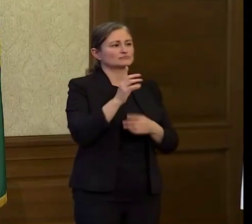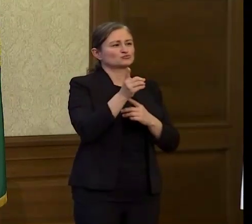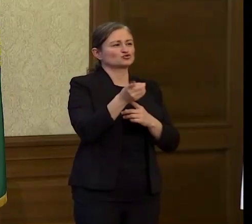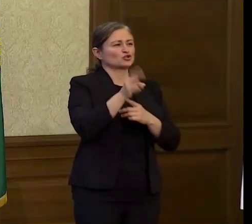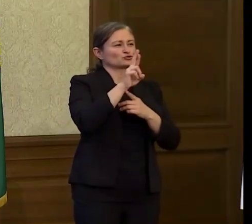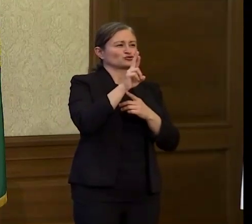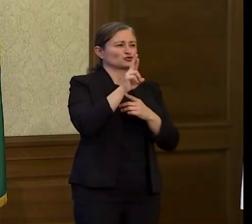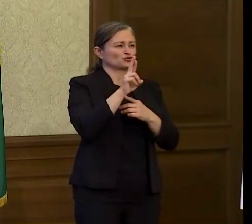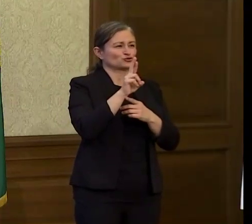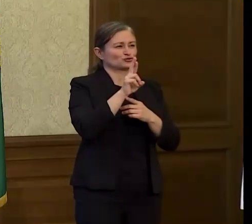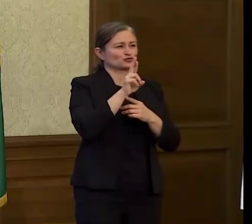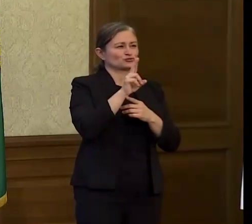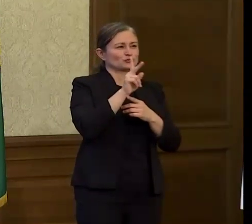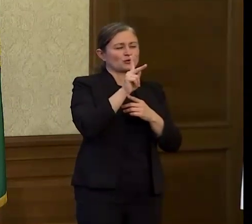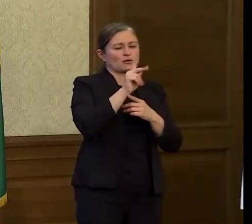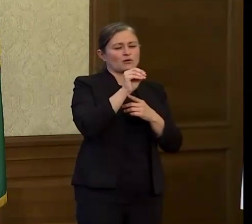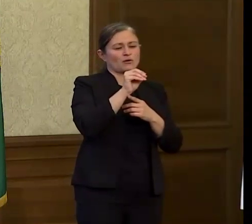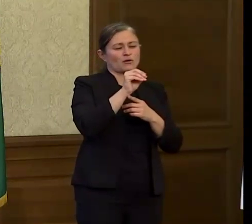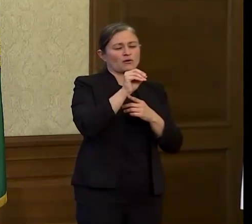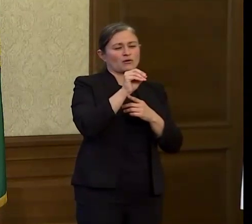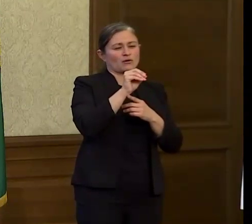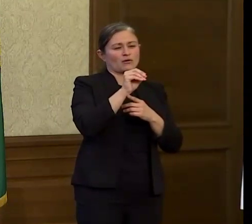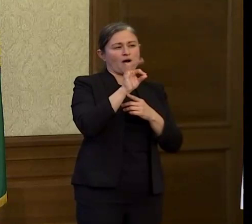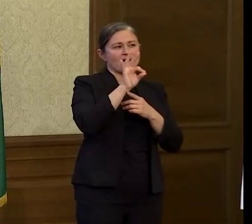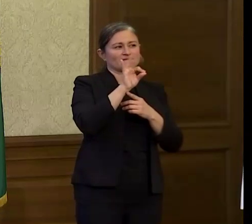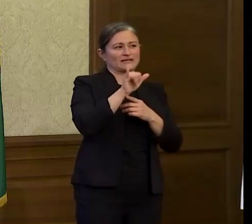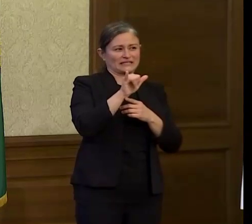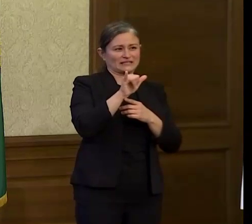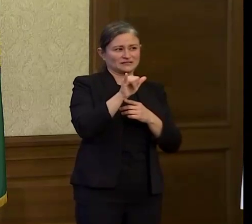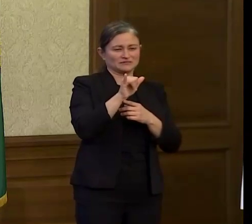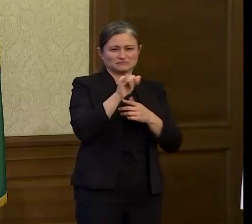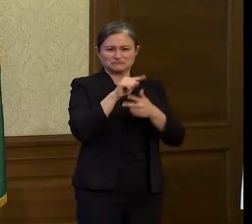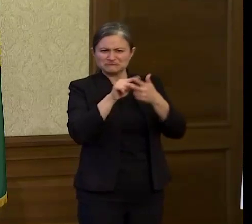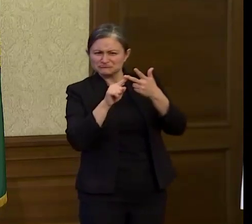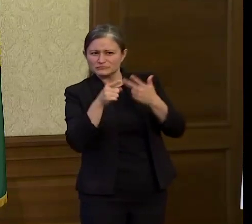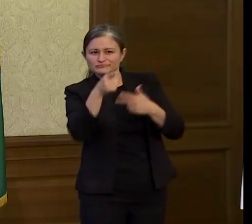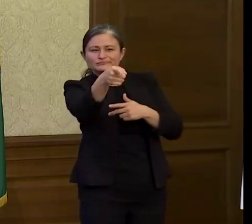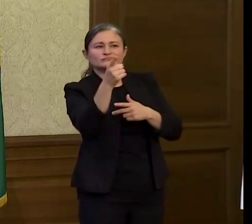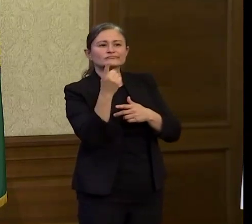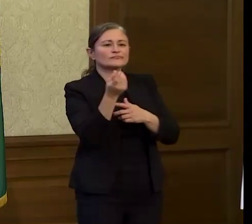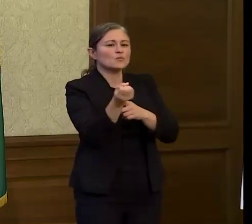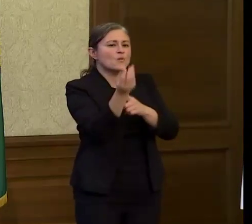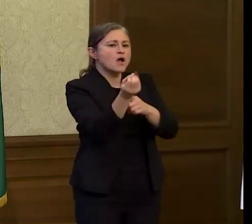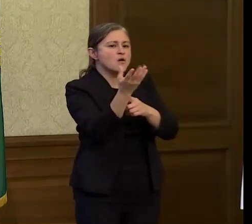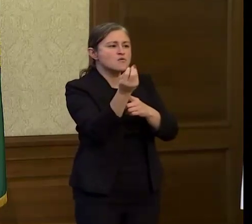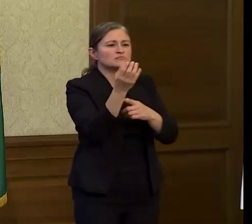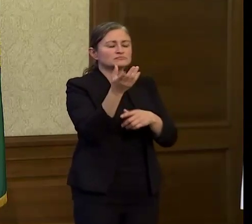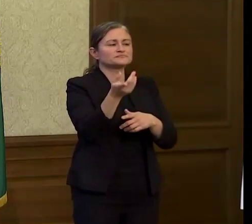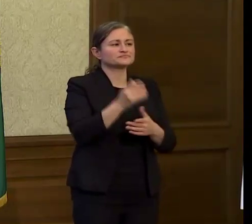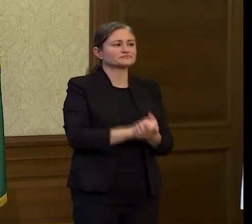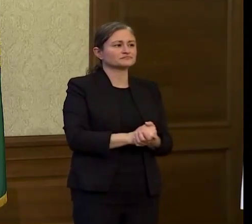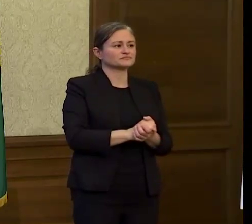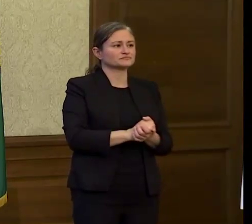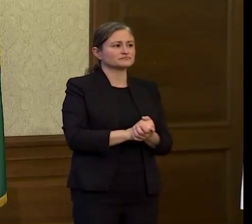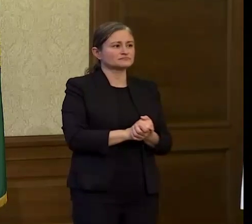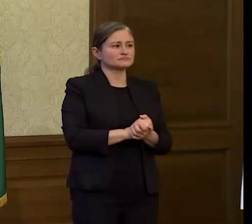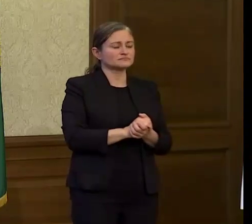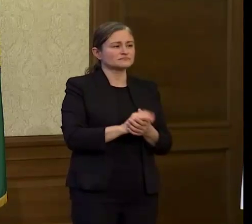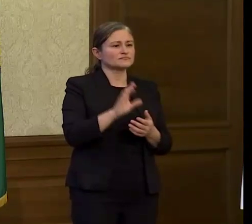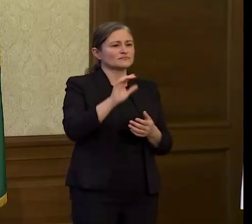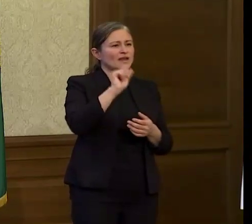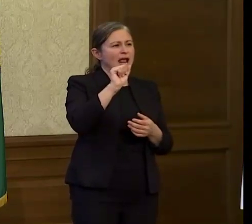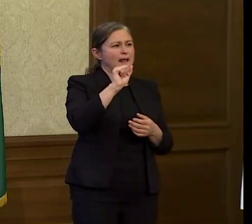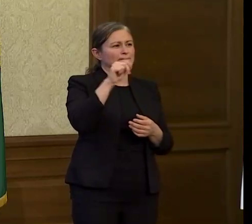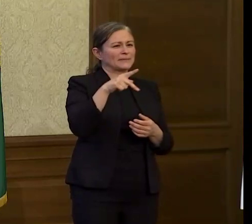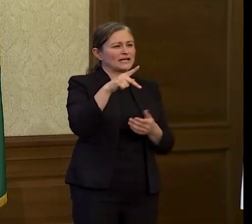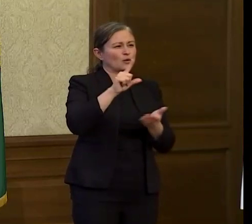First, we'll go to Rachel with AP. Hey, Governor, can you talk to whether this order might be extended